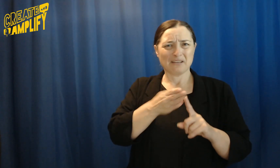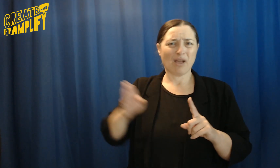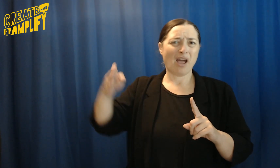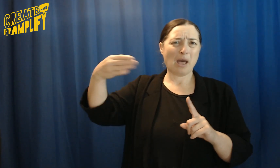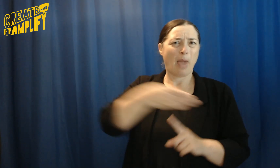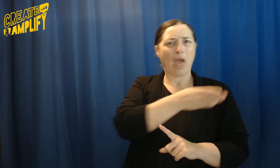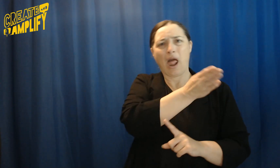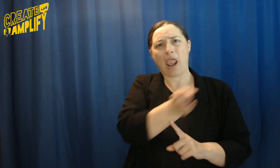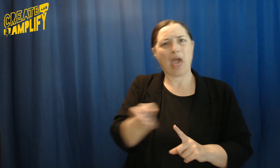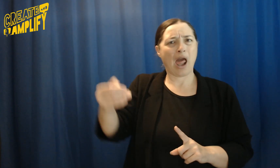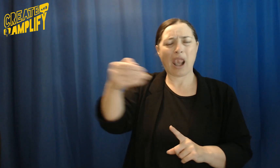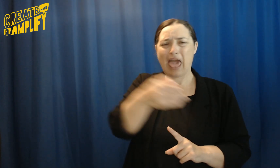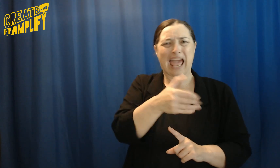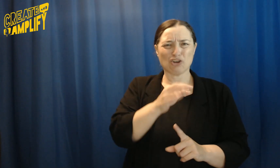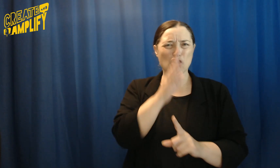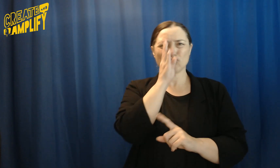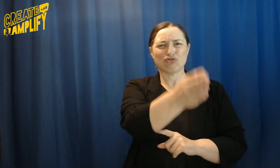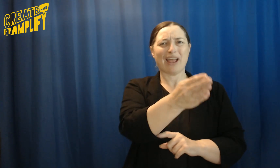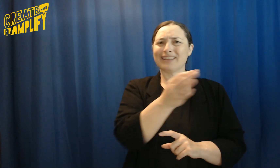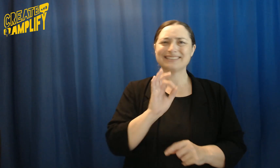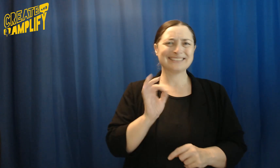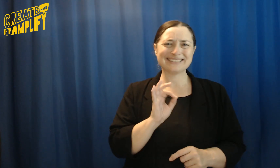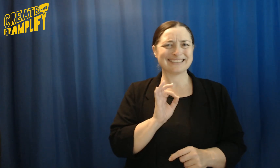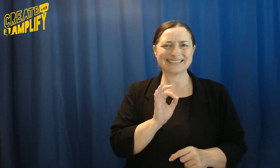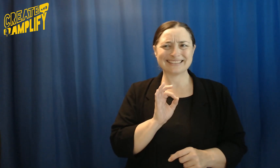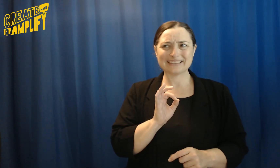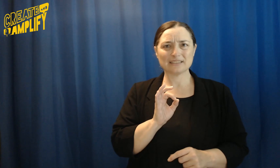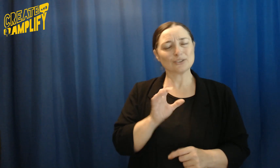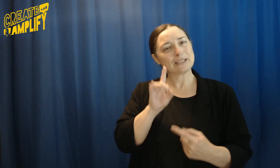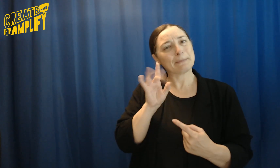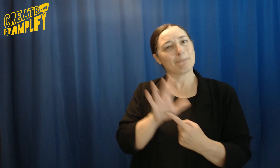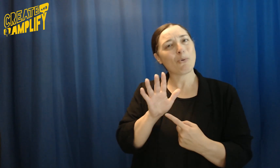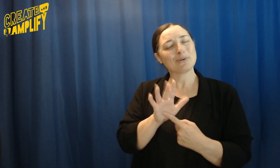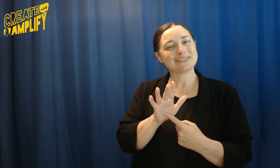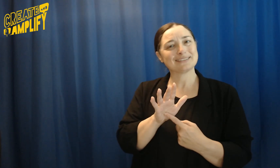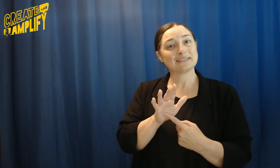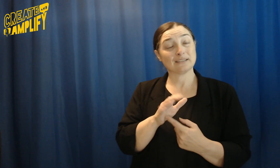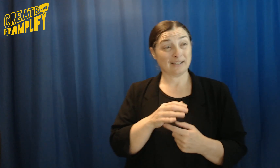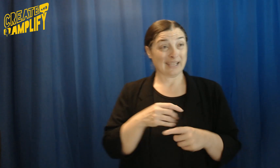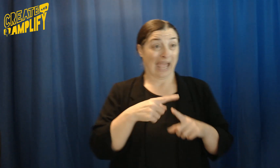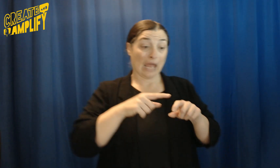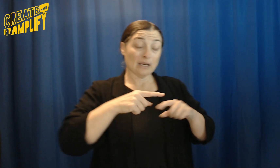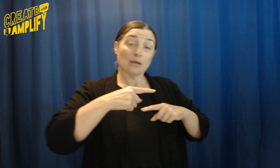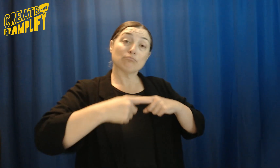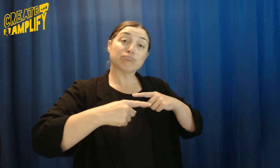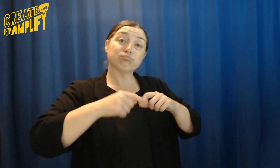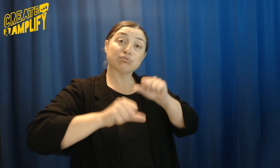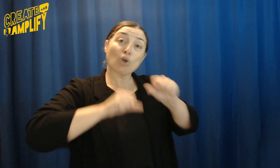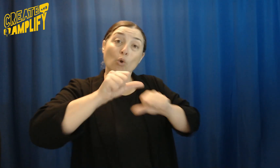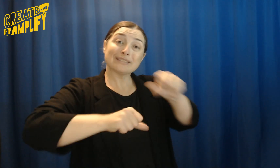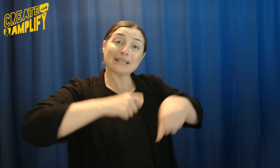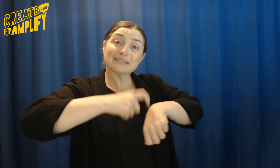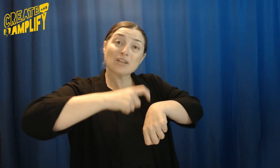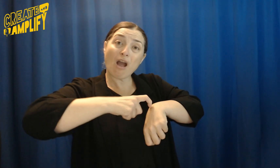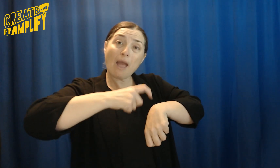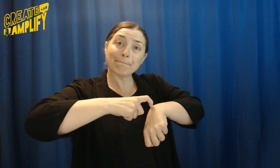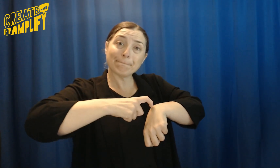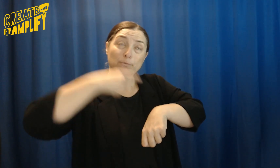it's not linear, and I think that's really important. And processing time as well. It's different for all